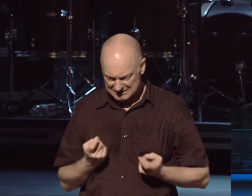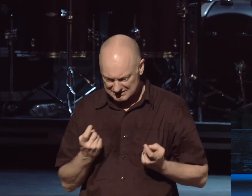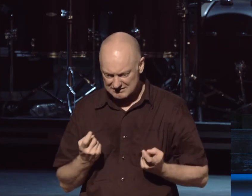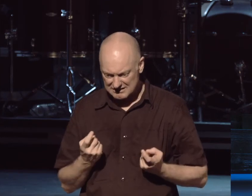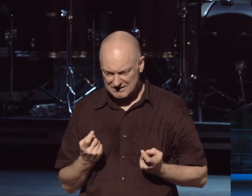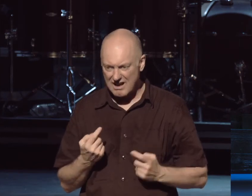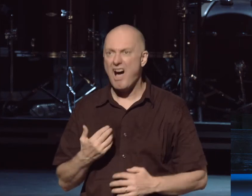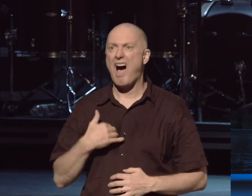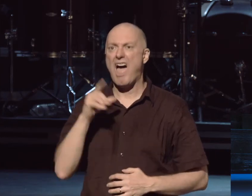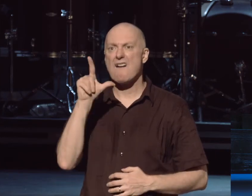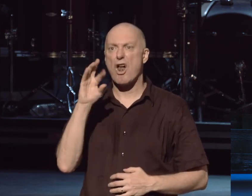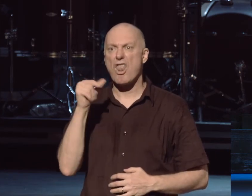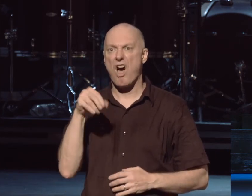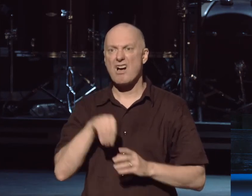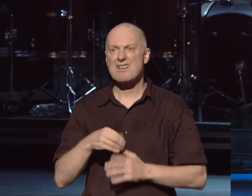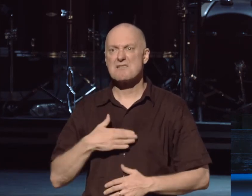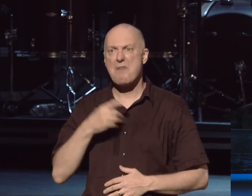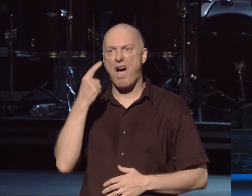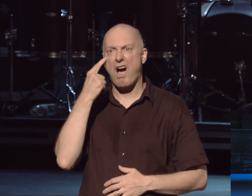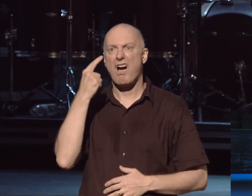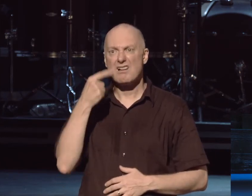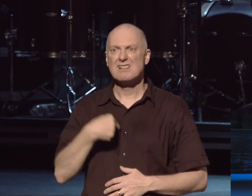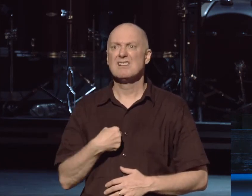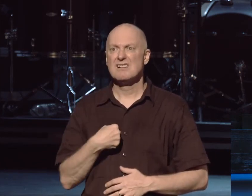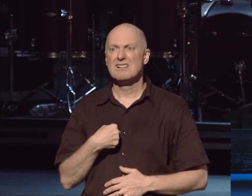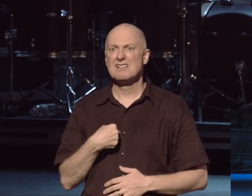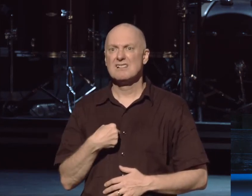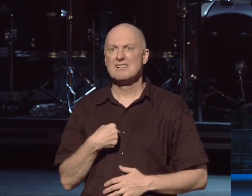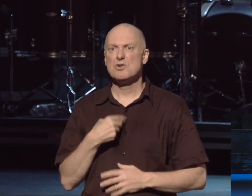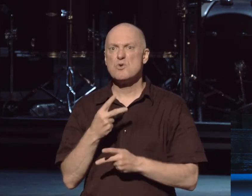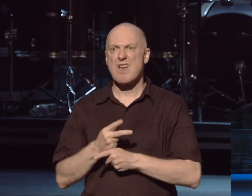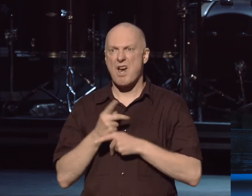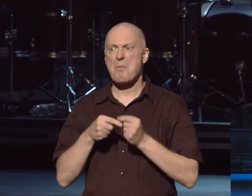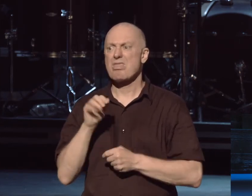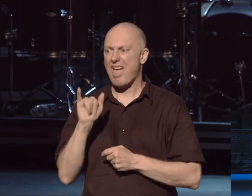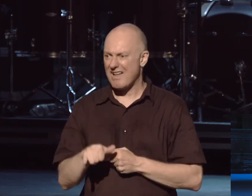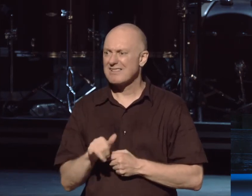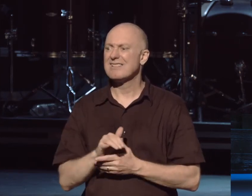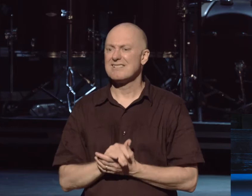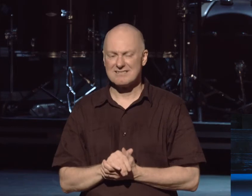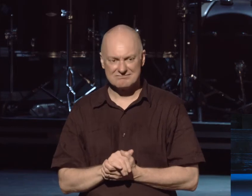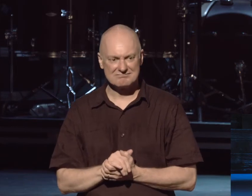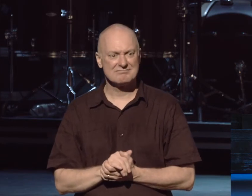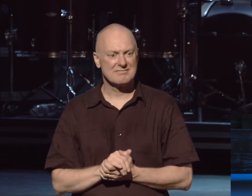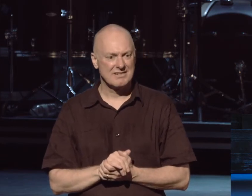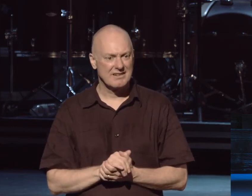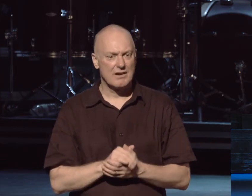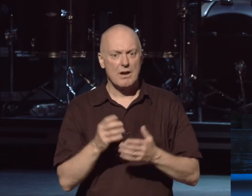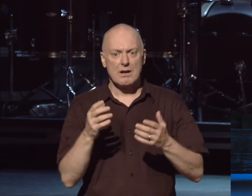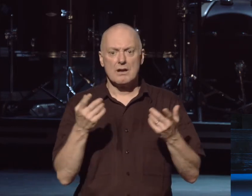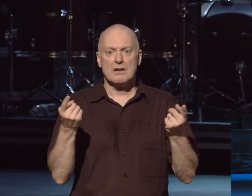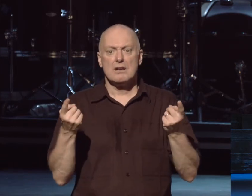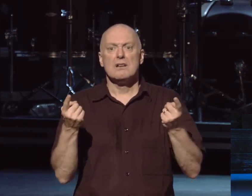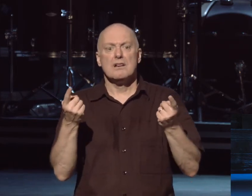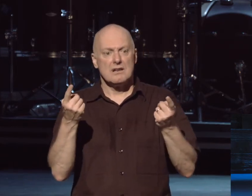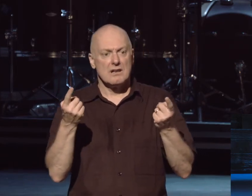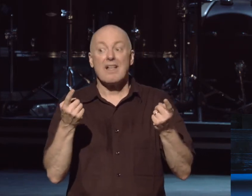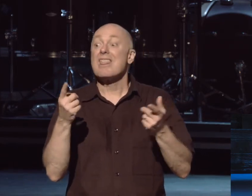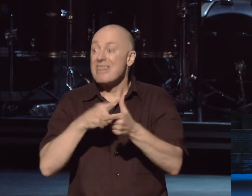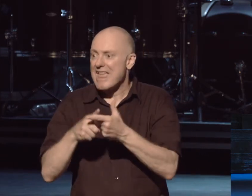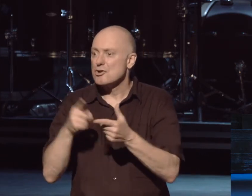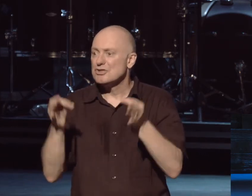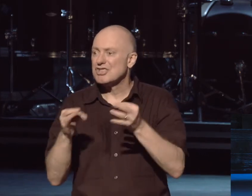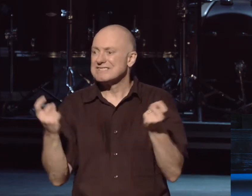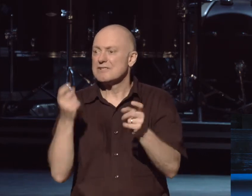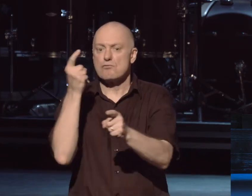is in your own, and you care about it a lot. This is when you judge sin rightly. A heart of